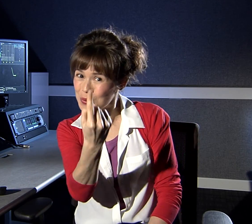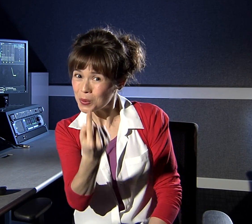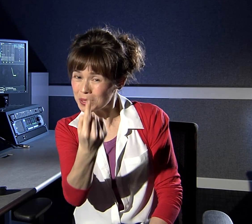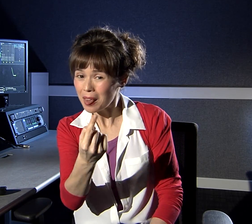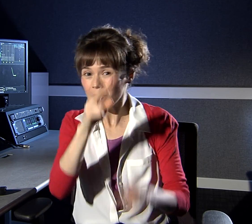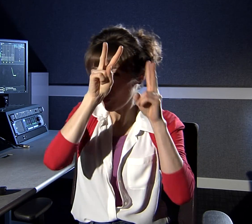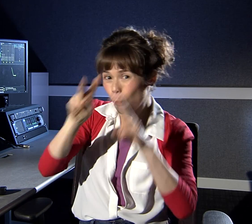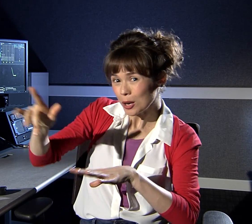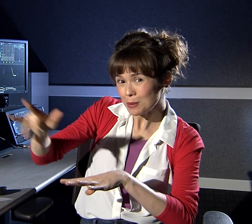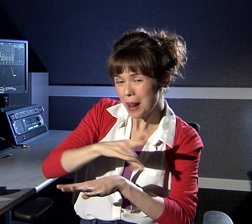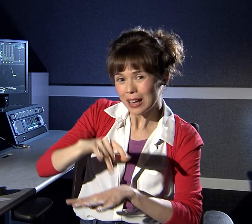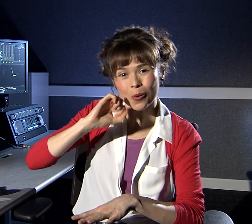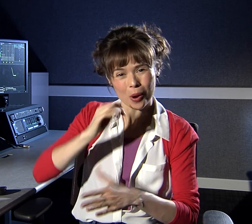And you will be watching.